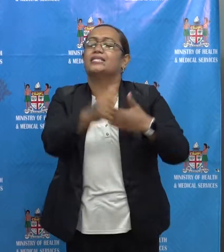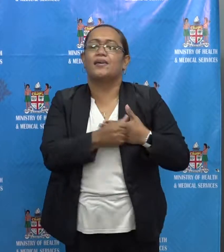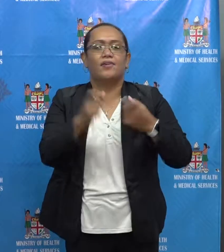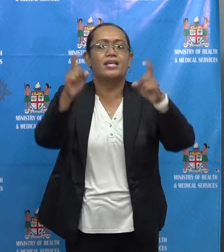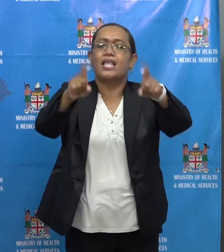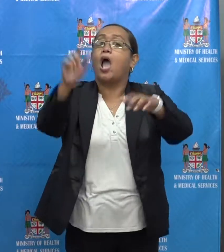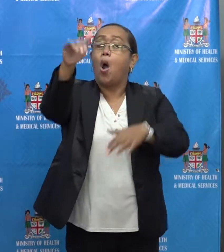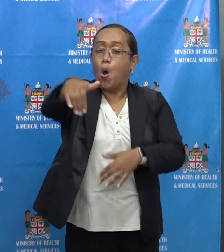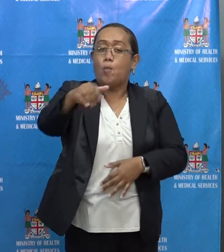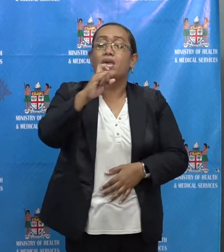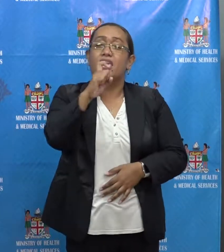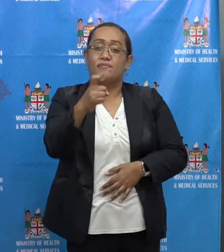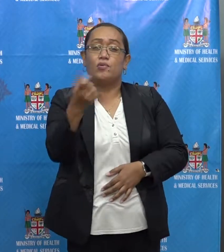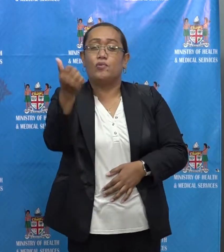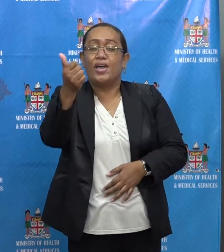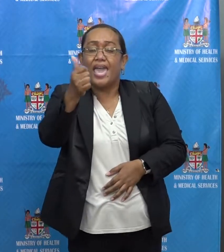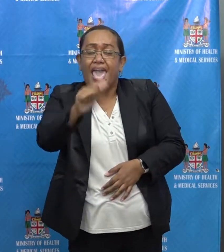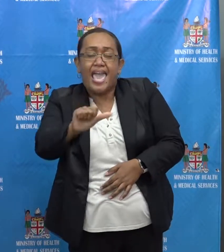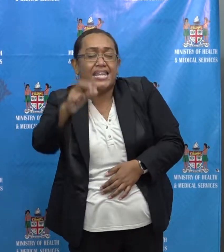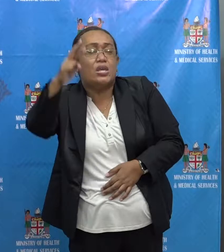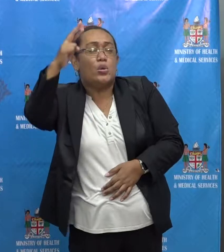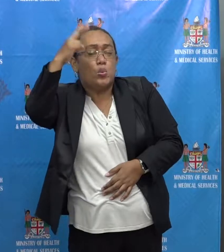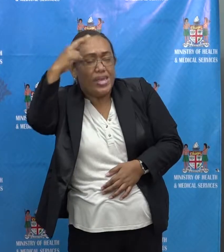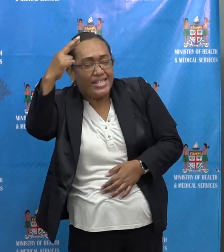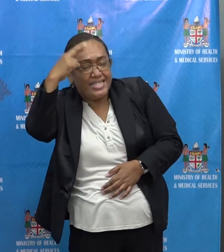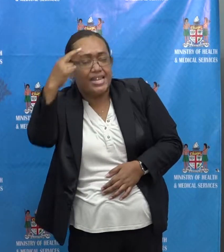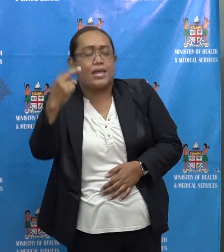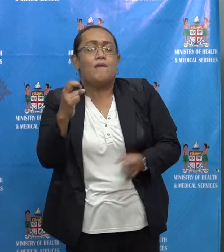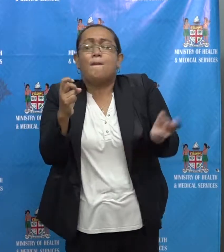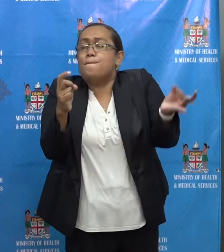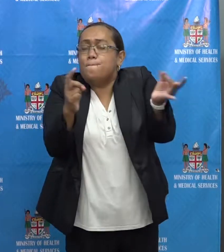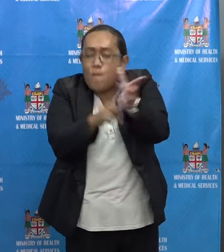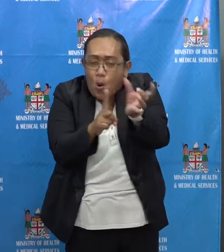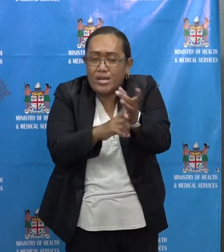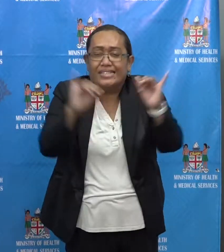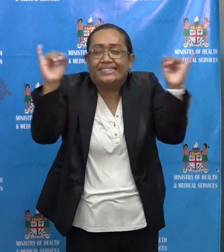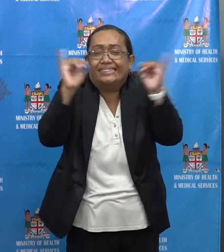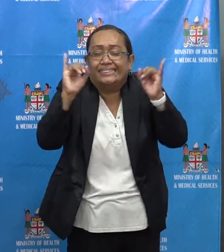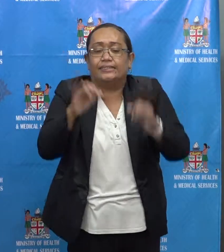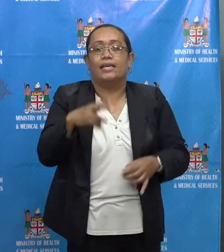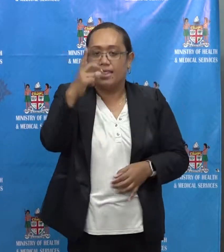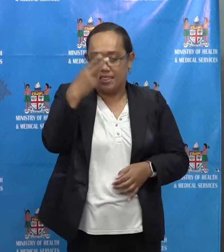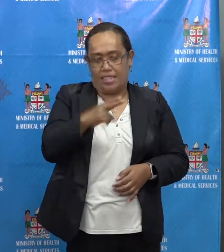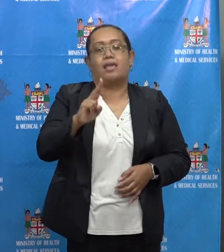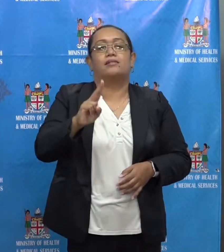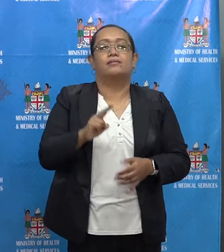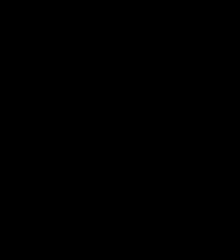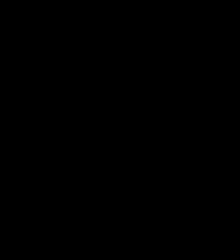And if you have an essential reason to leave the house, mask up. Thank you.